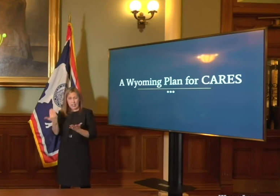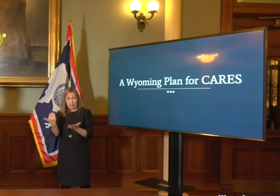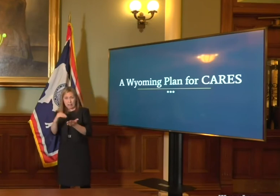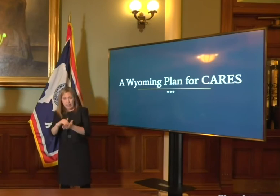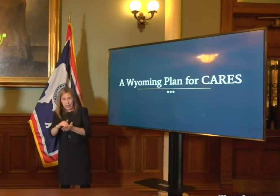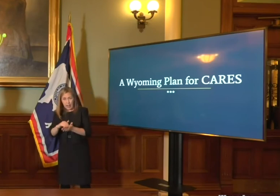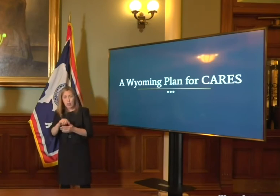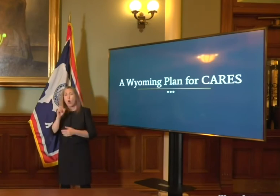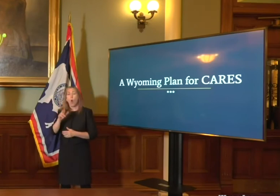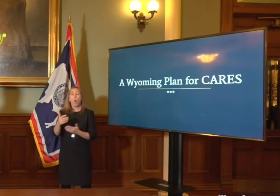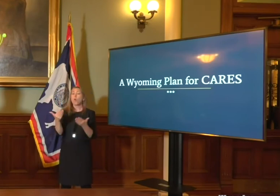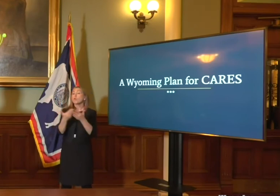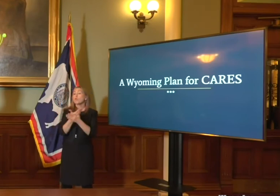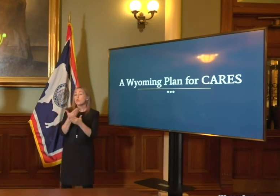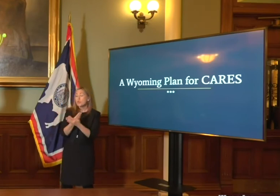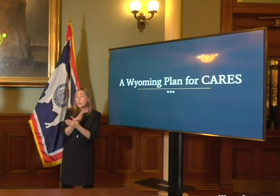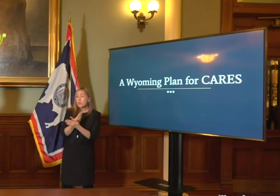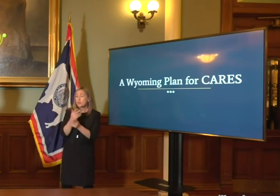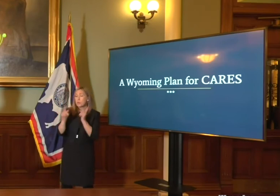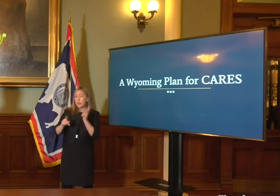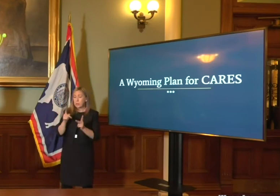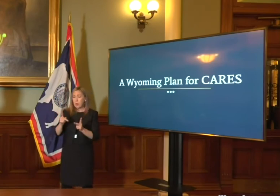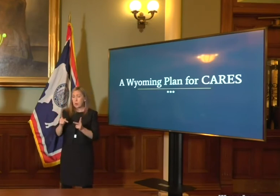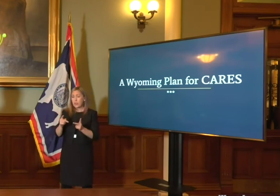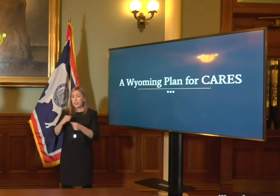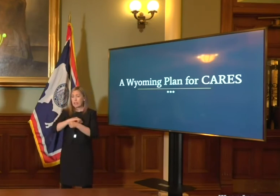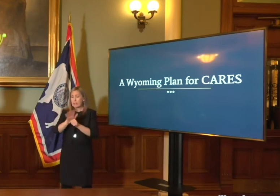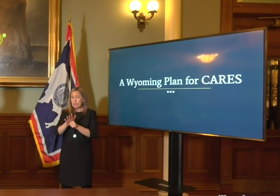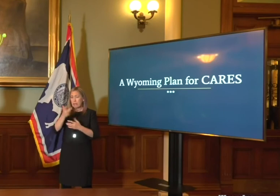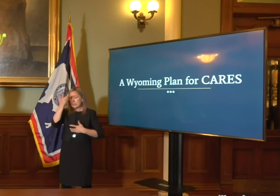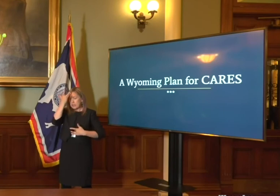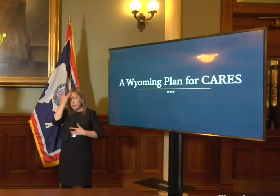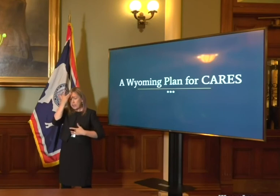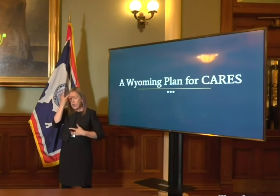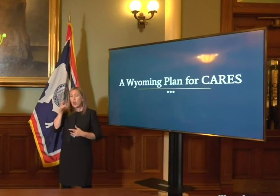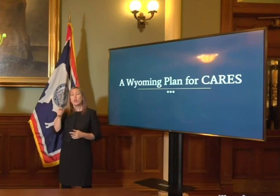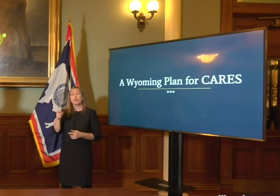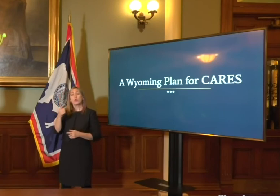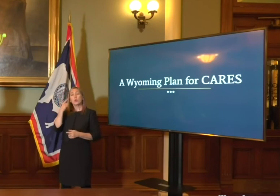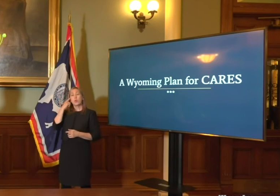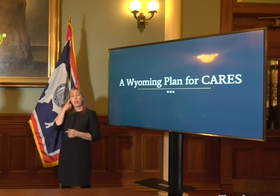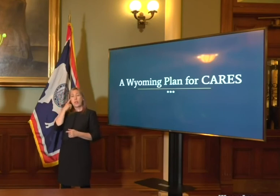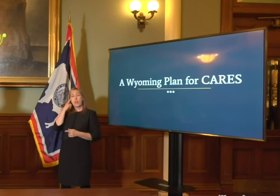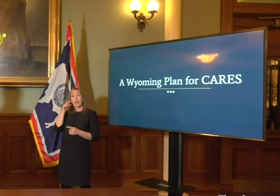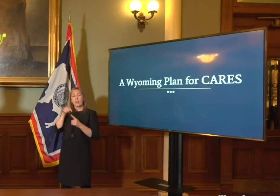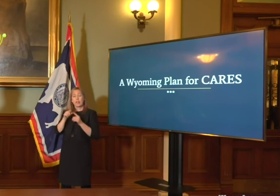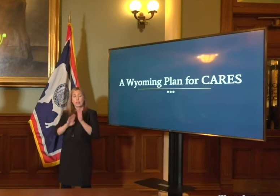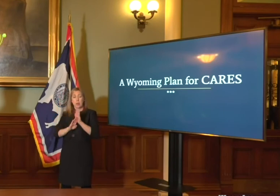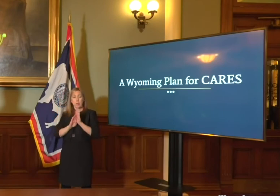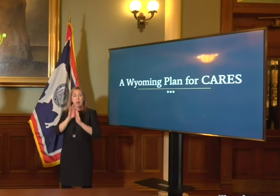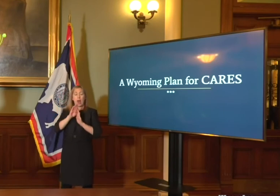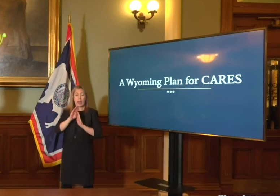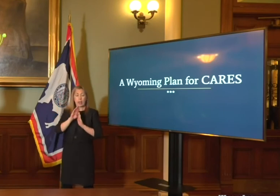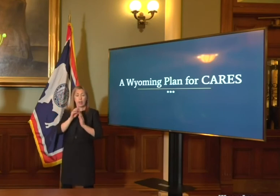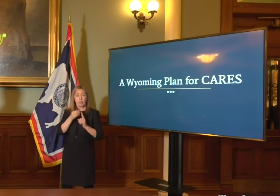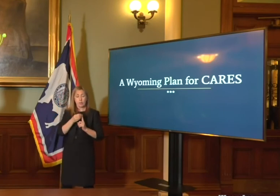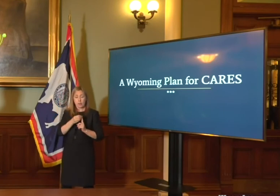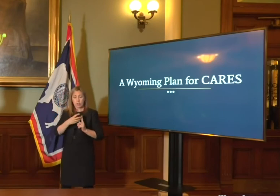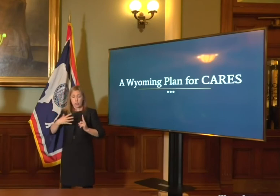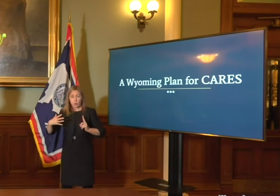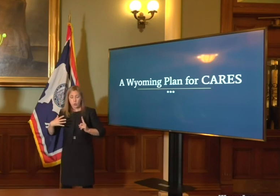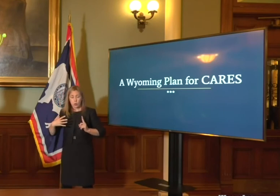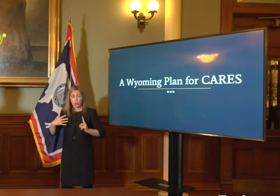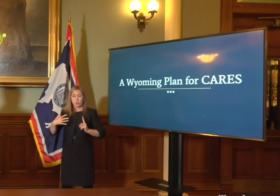or are we talking about new infections? And do you see the spike from this surge being greater than the peak we've already